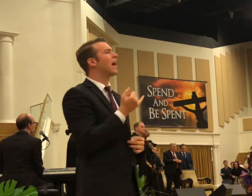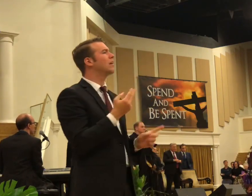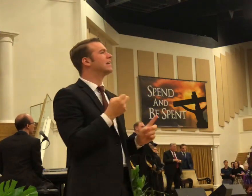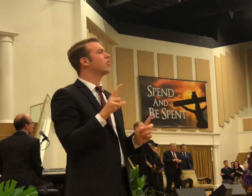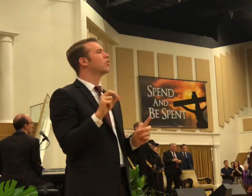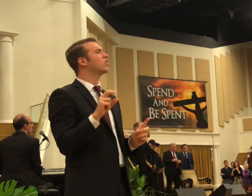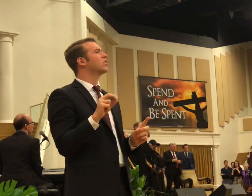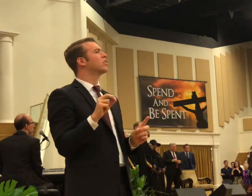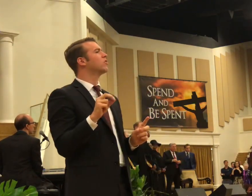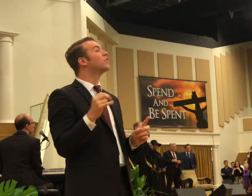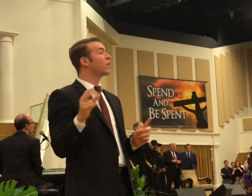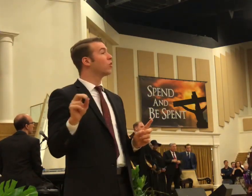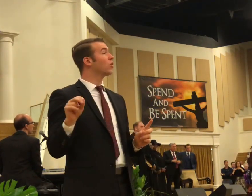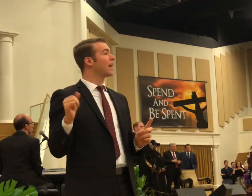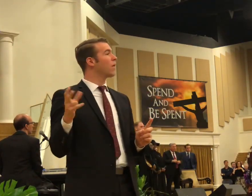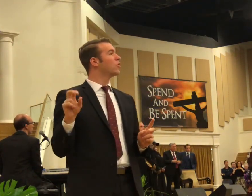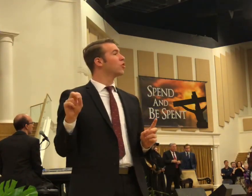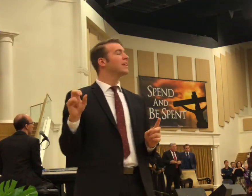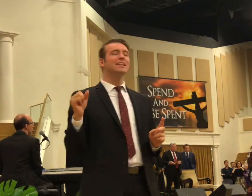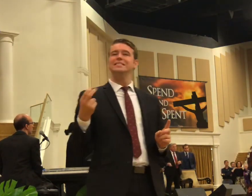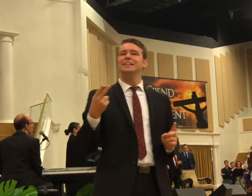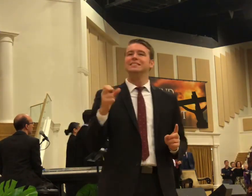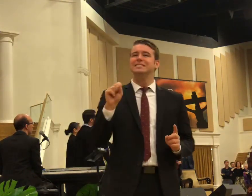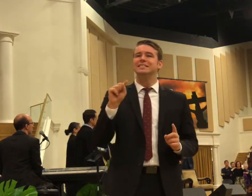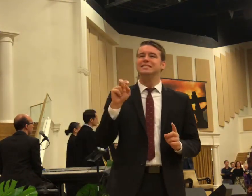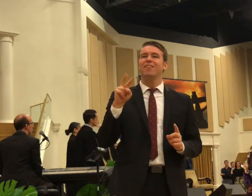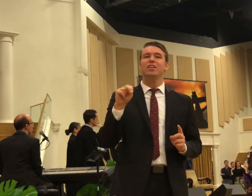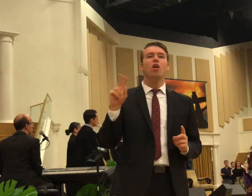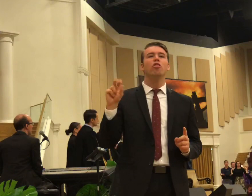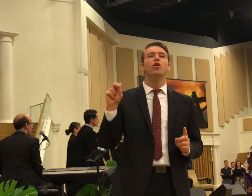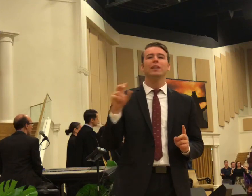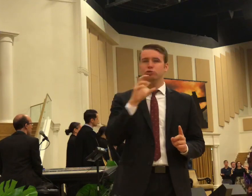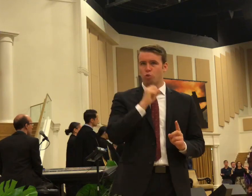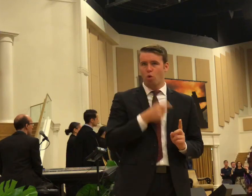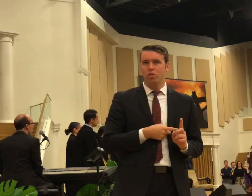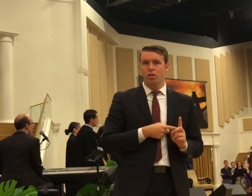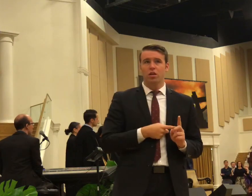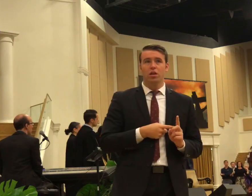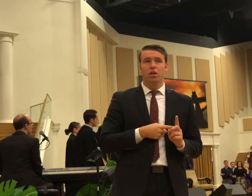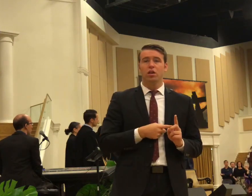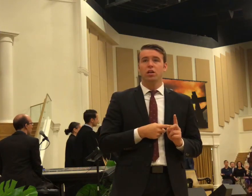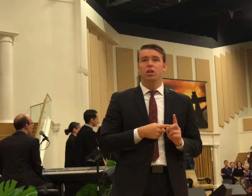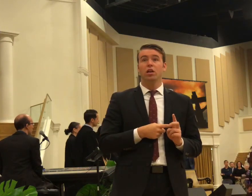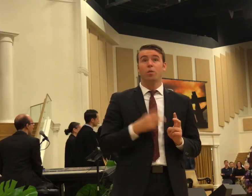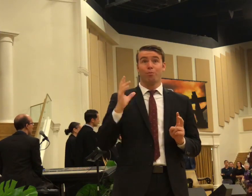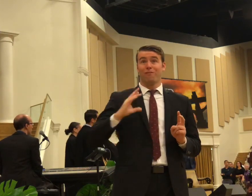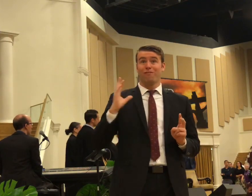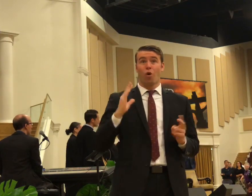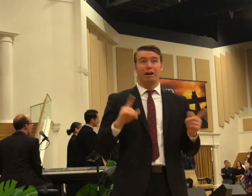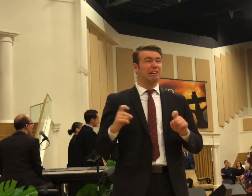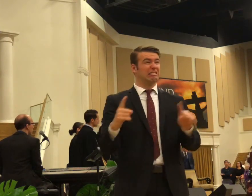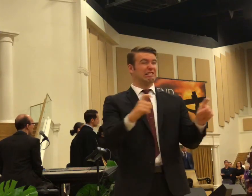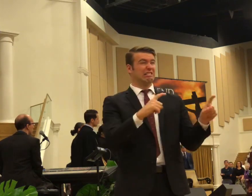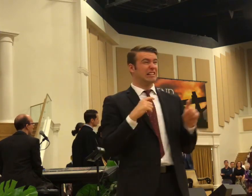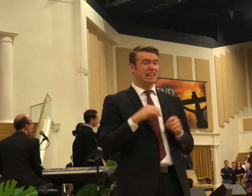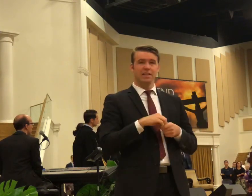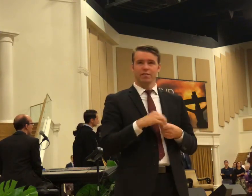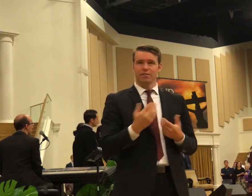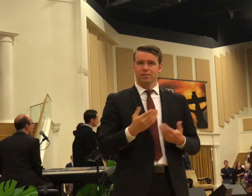30? 30. Okay, Stephen and Rachel, 30 years old. Two little crumb crunchers running around the